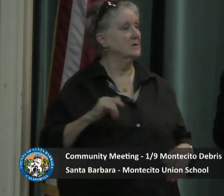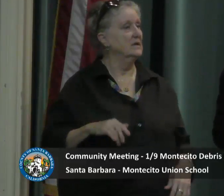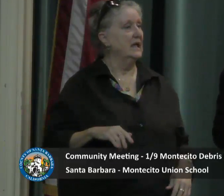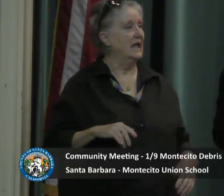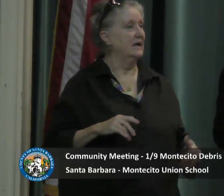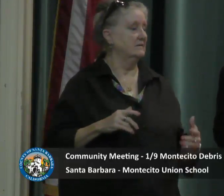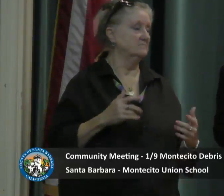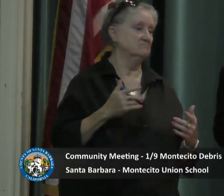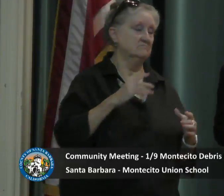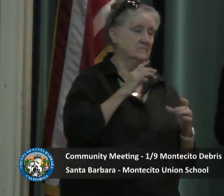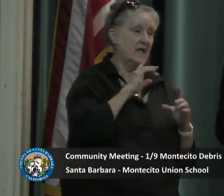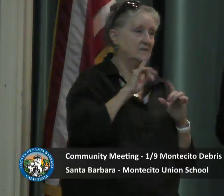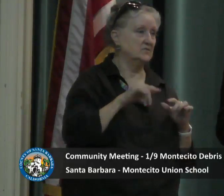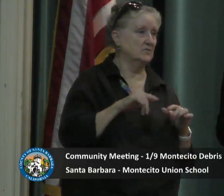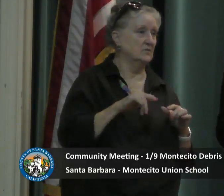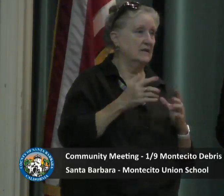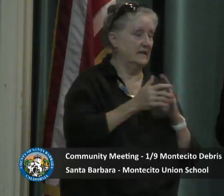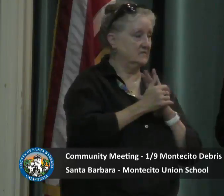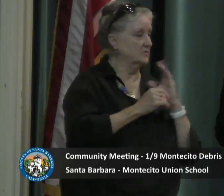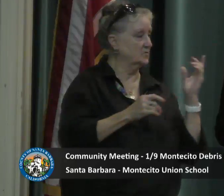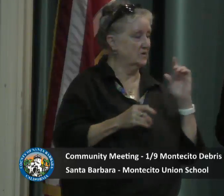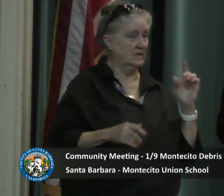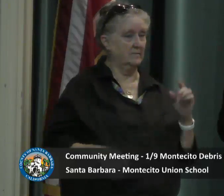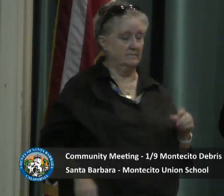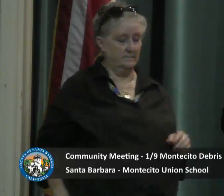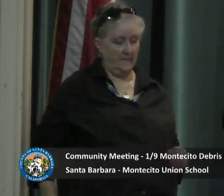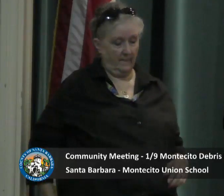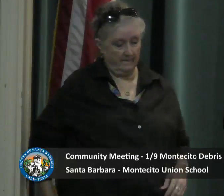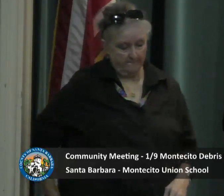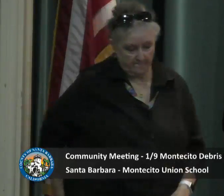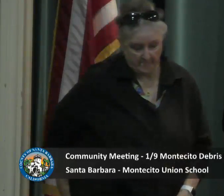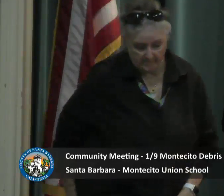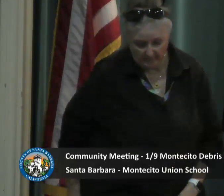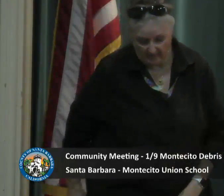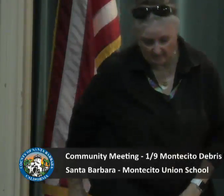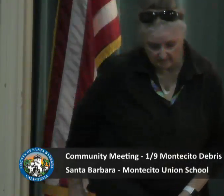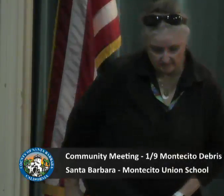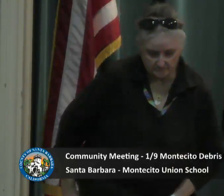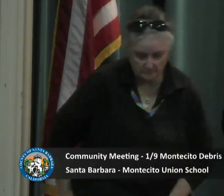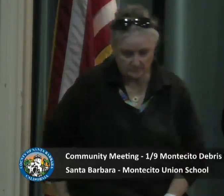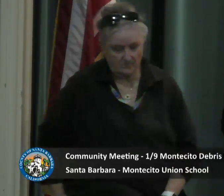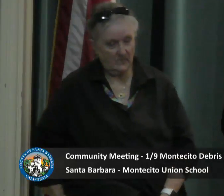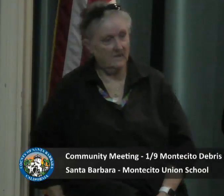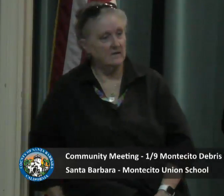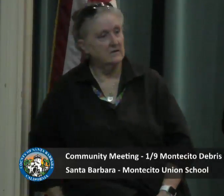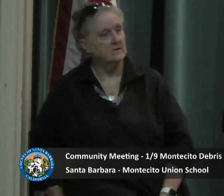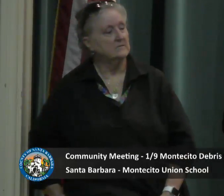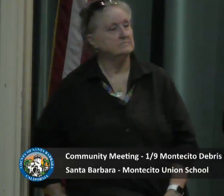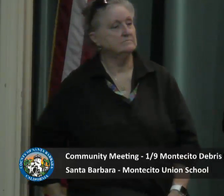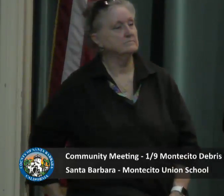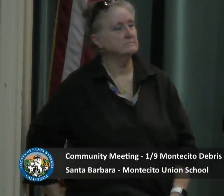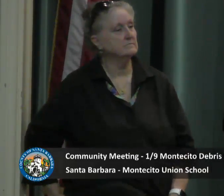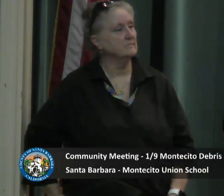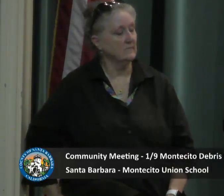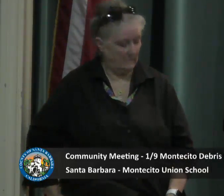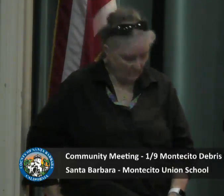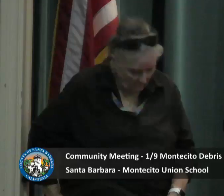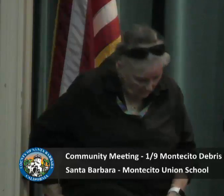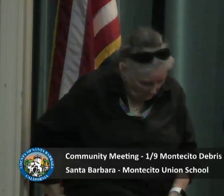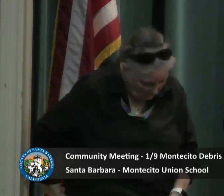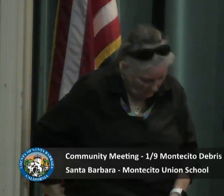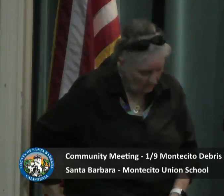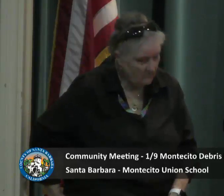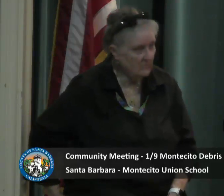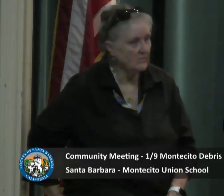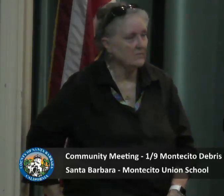and then otherwise our experts up here will come back to the podium. Couple of things before I do the first two